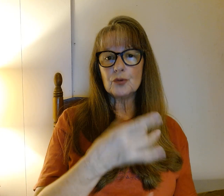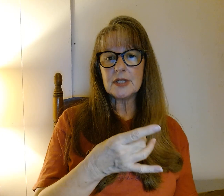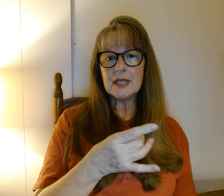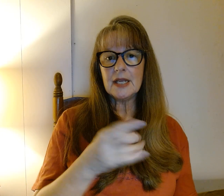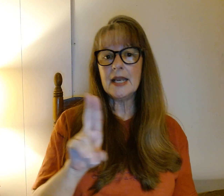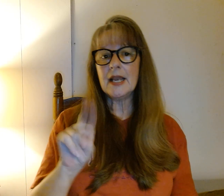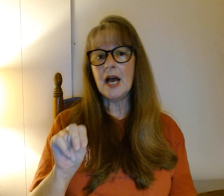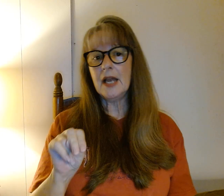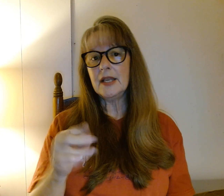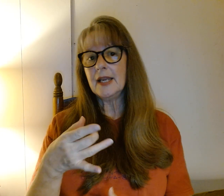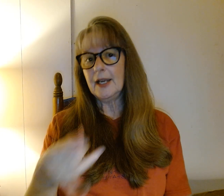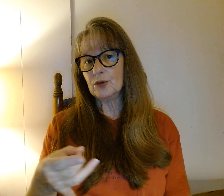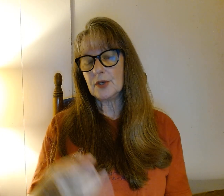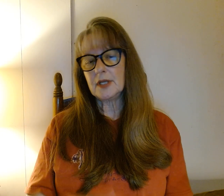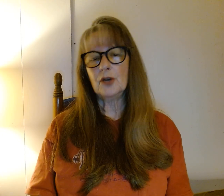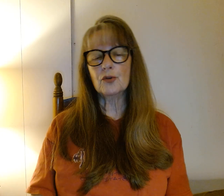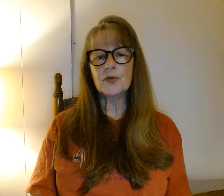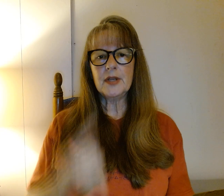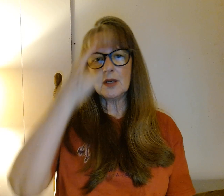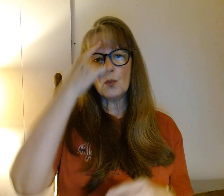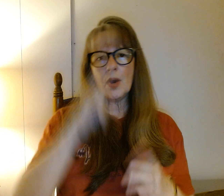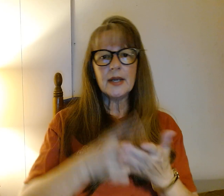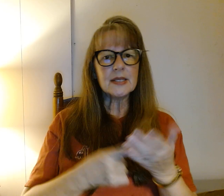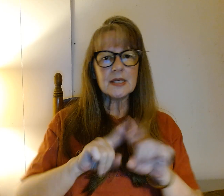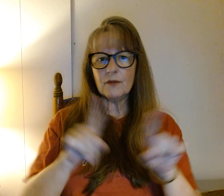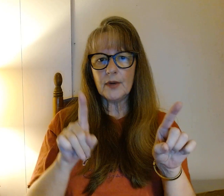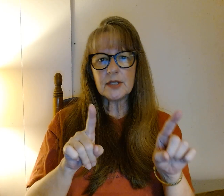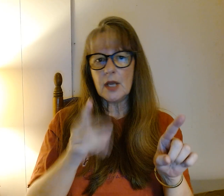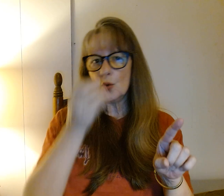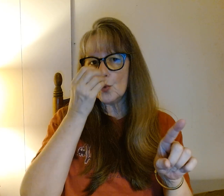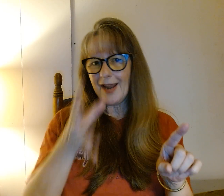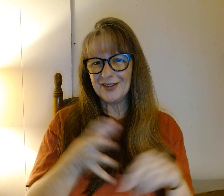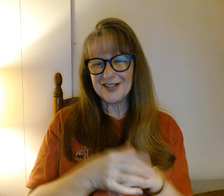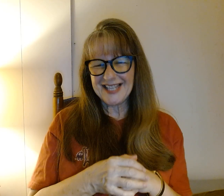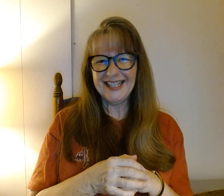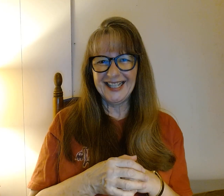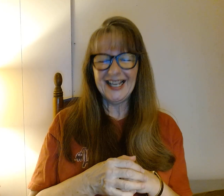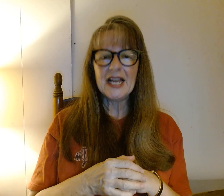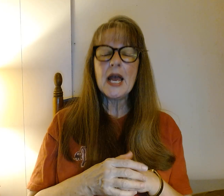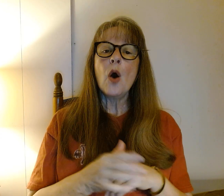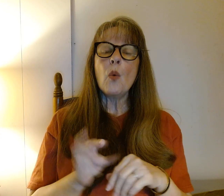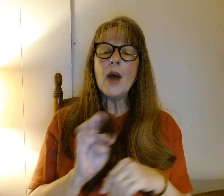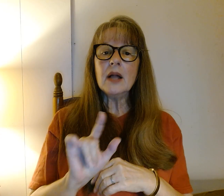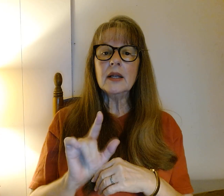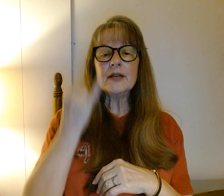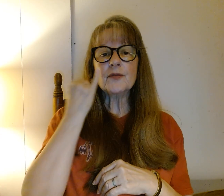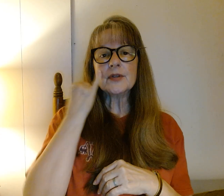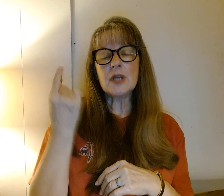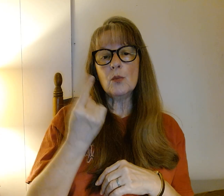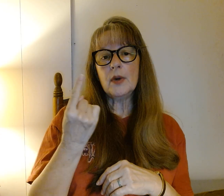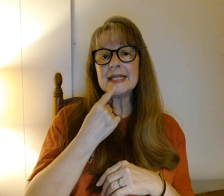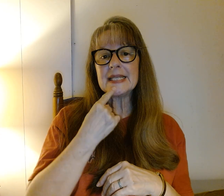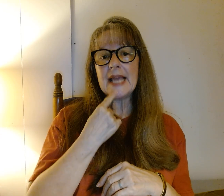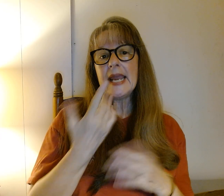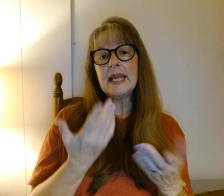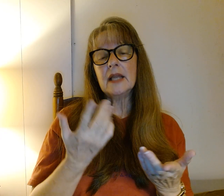disinterested and uninterested. And you're thinking, what is the difference and who cares? Well, if someone is saying, like,